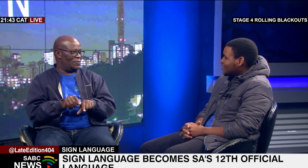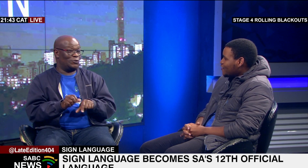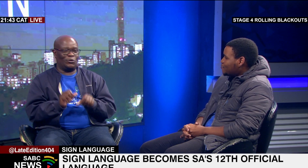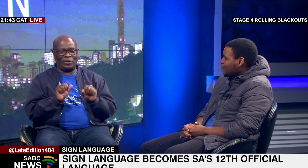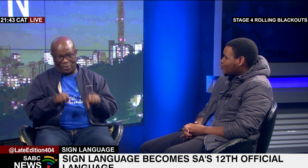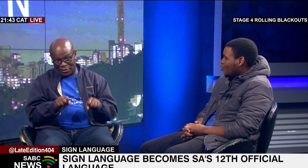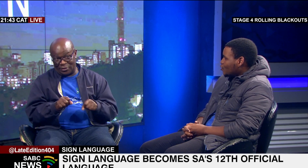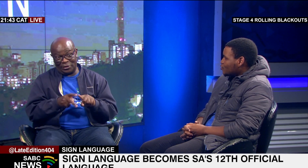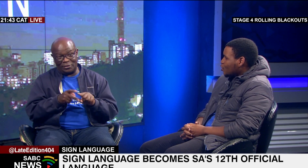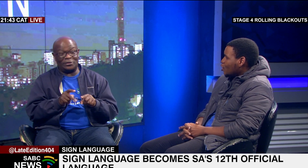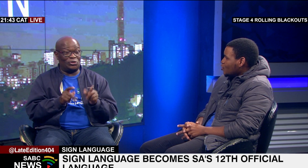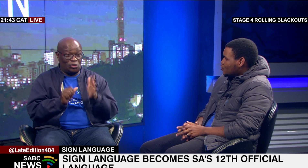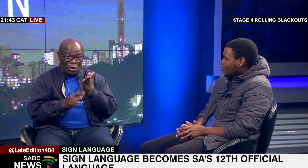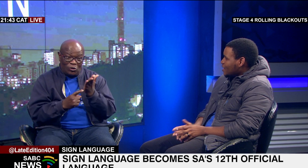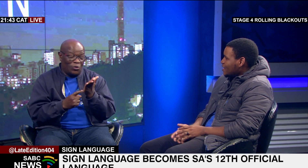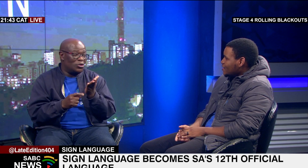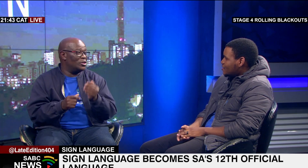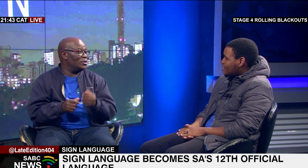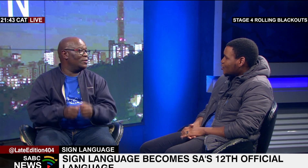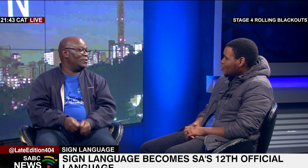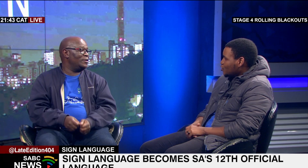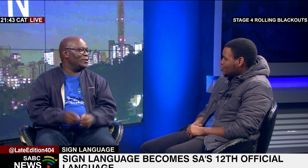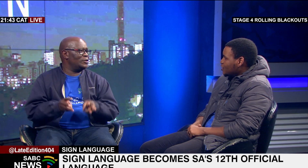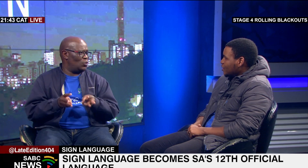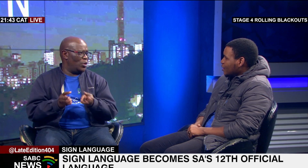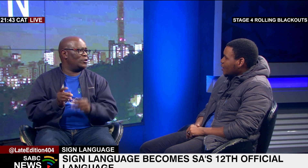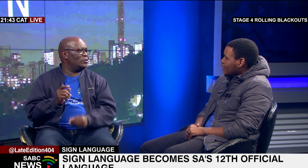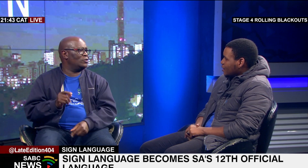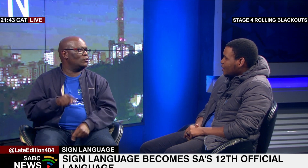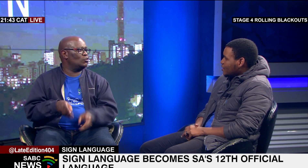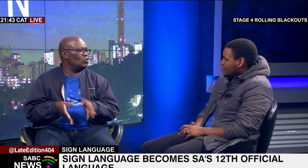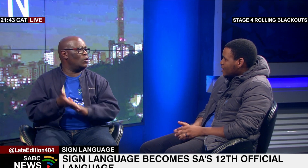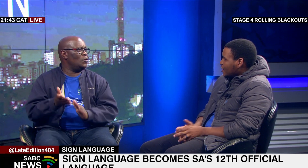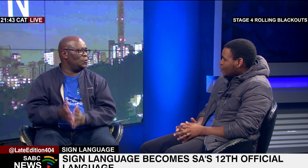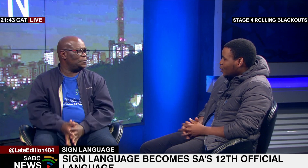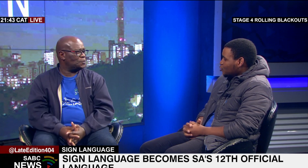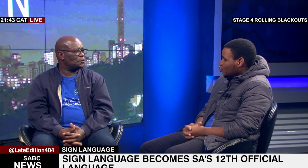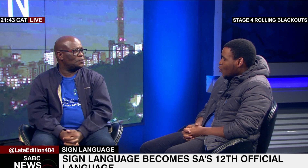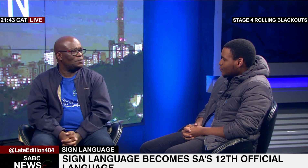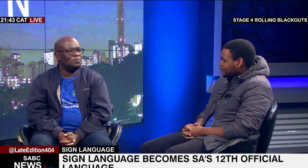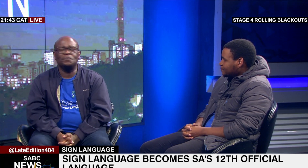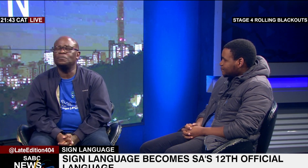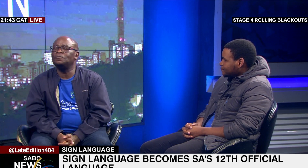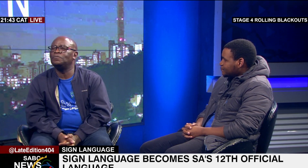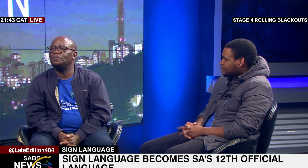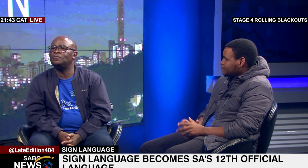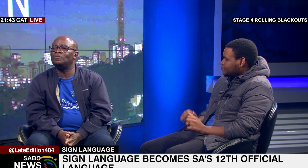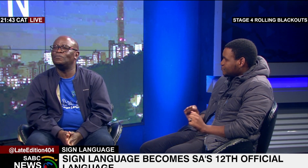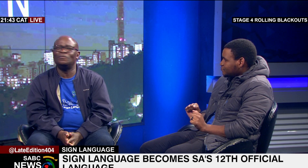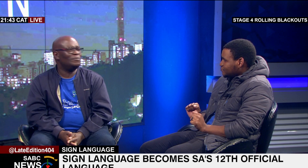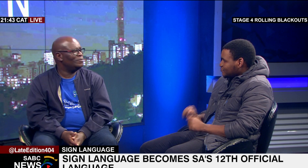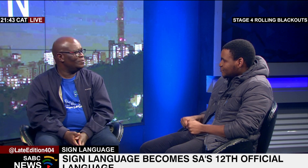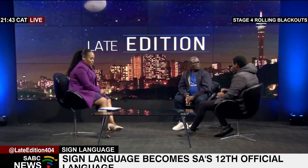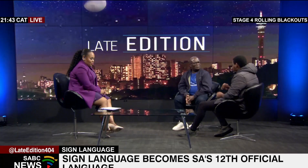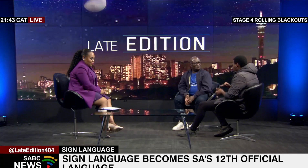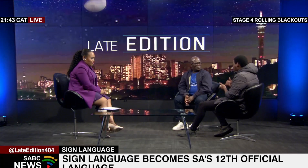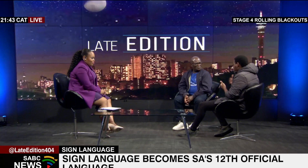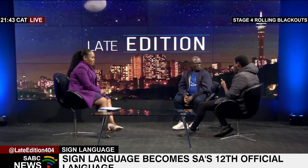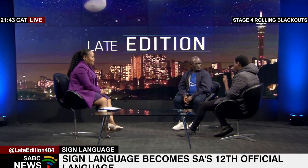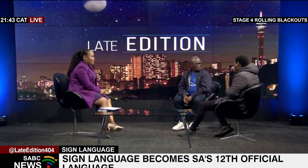deaf people also. So yes, technology, it is the way to go. All right. Well, I want to thank you very much for being